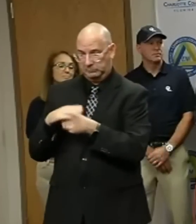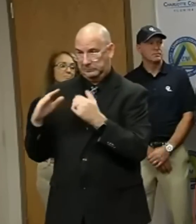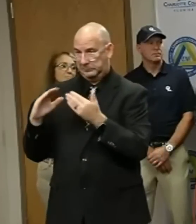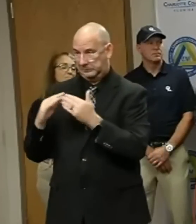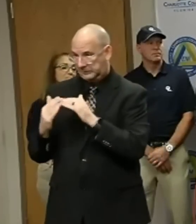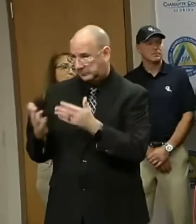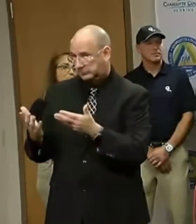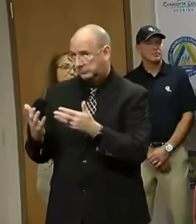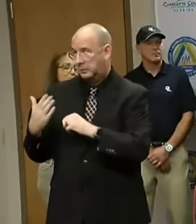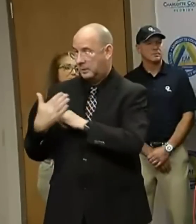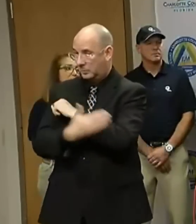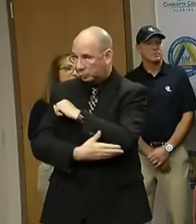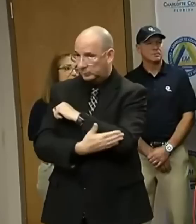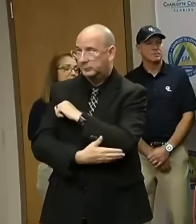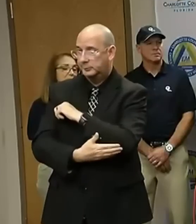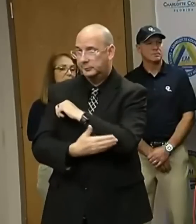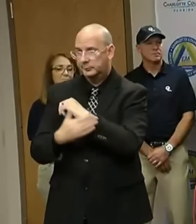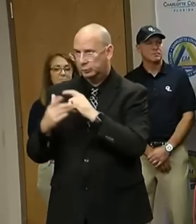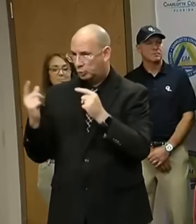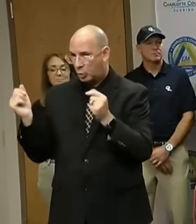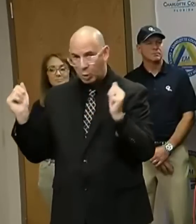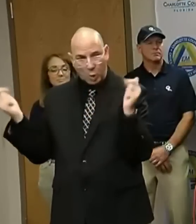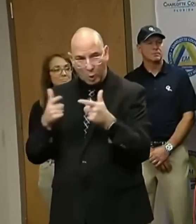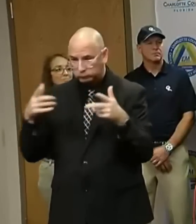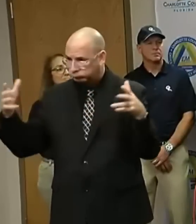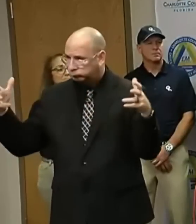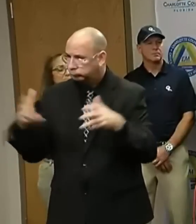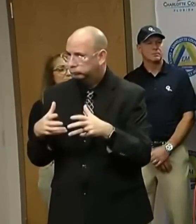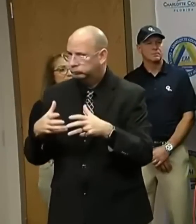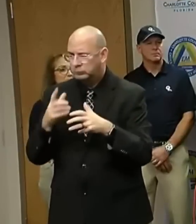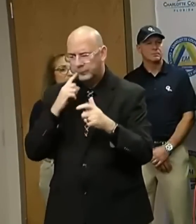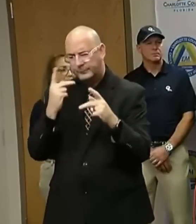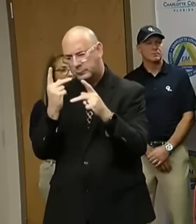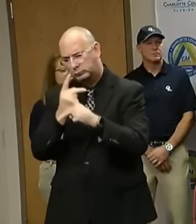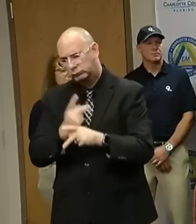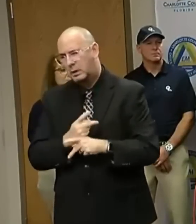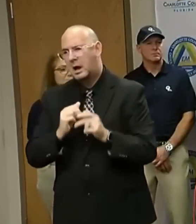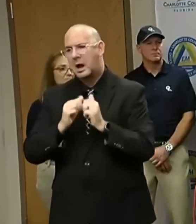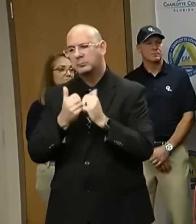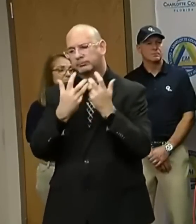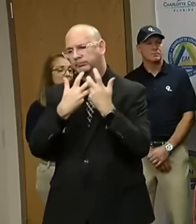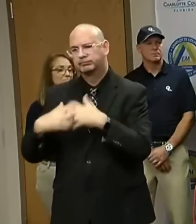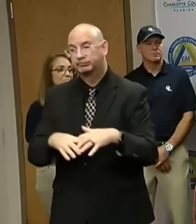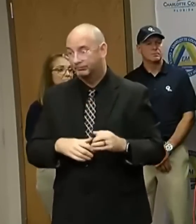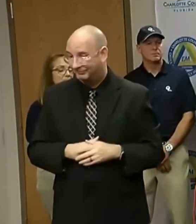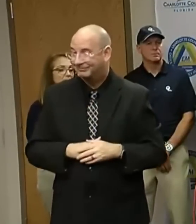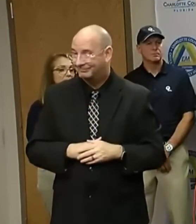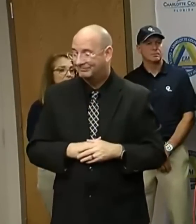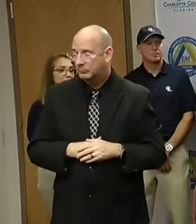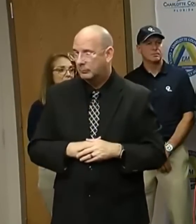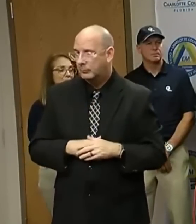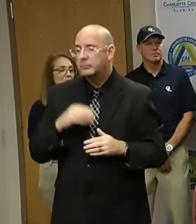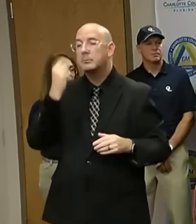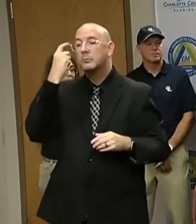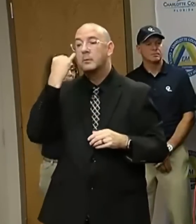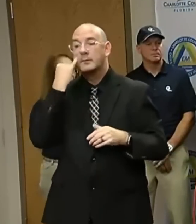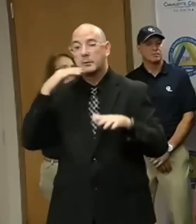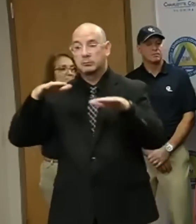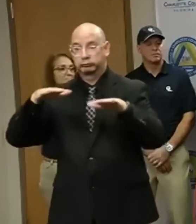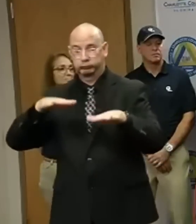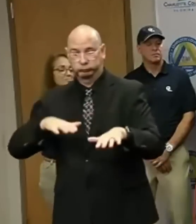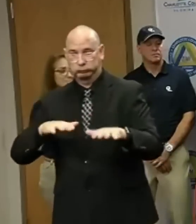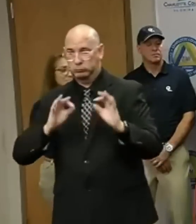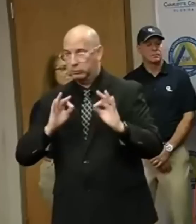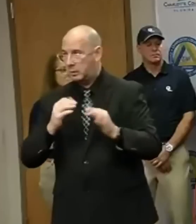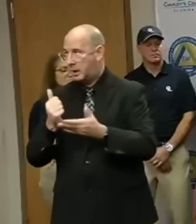county level to try to figure out what the best is. But when you deal with these things, you stabilize, you provide the help with people, but you want to get